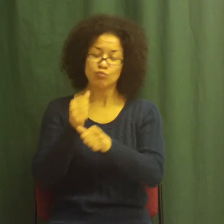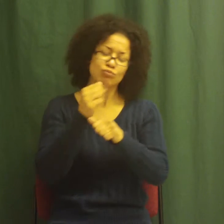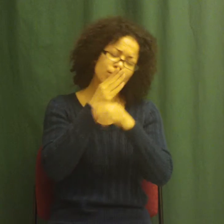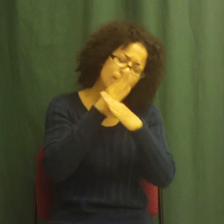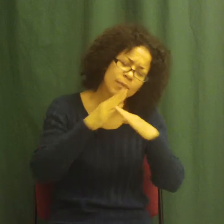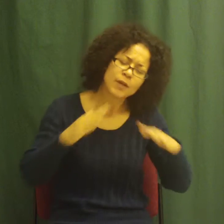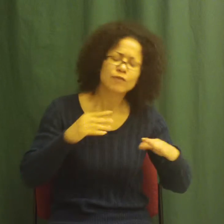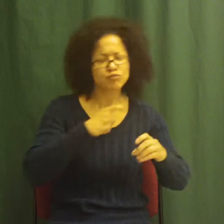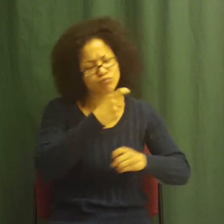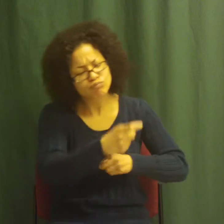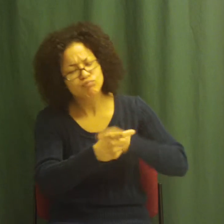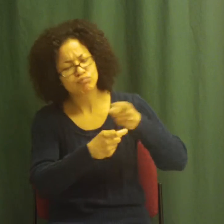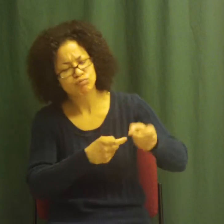Myths number 3.